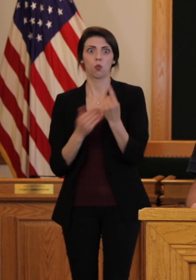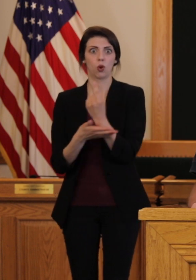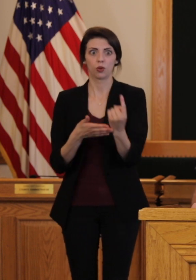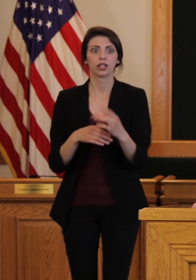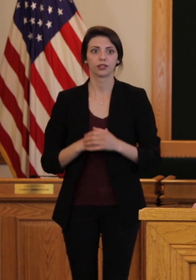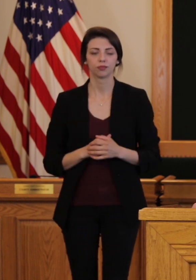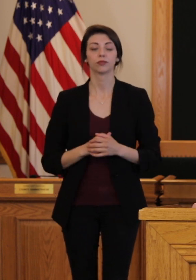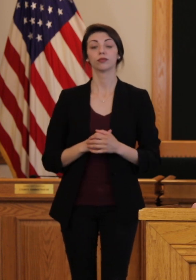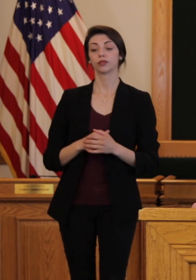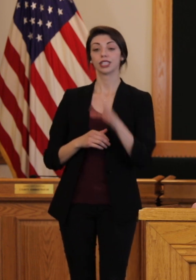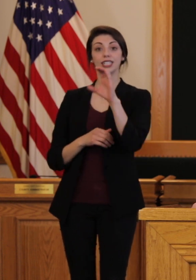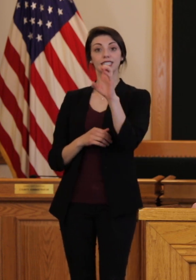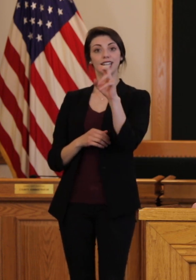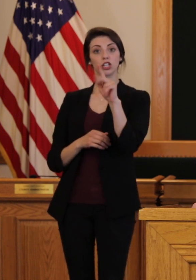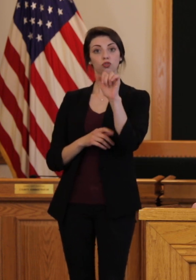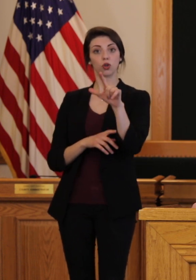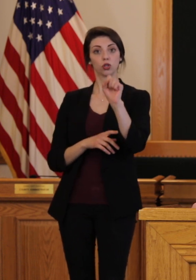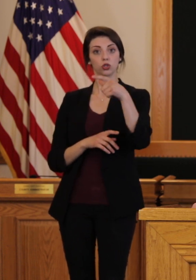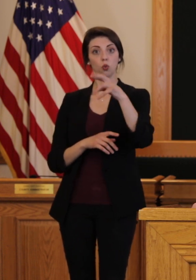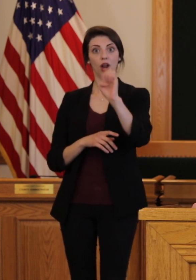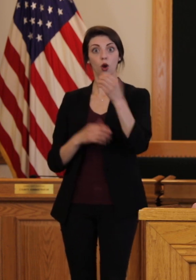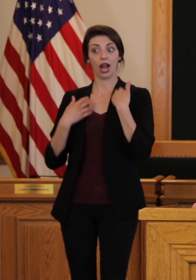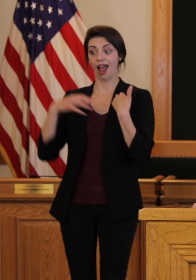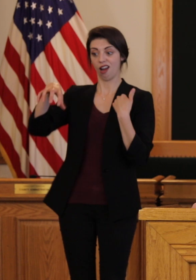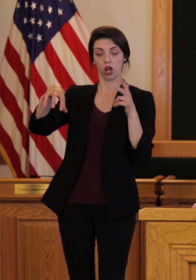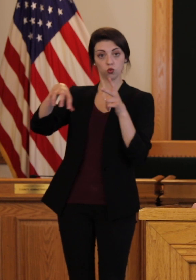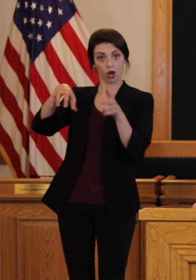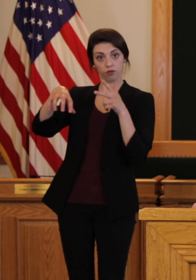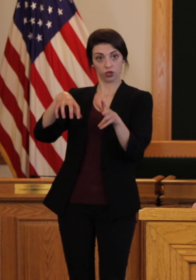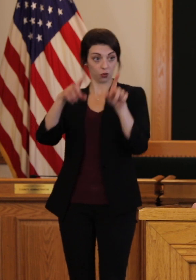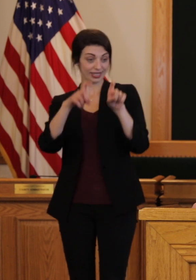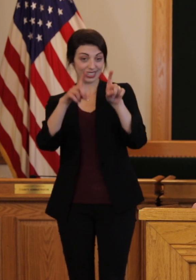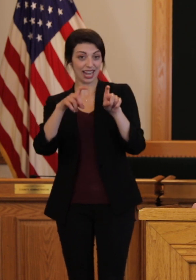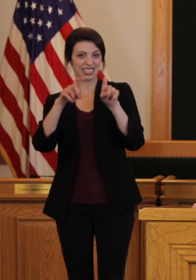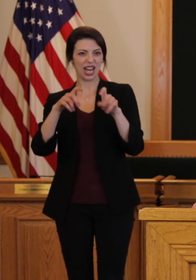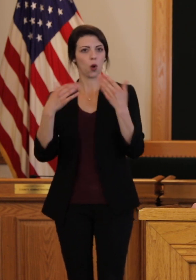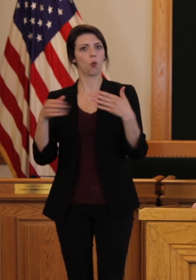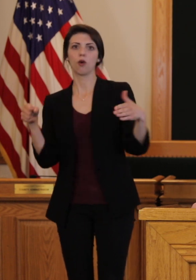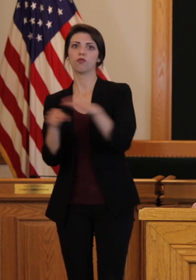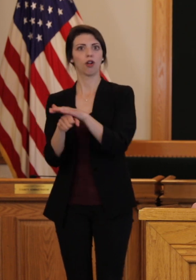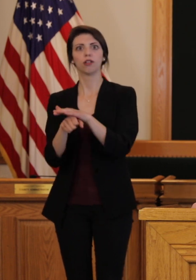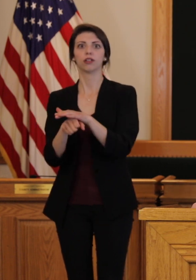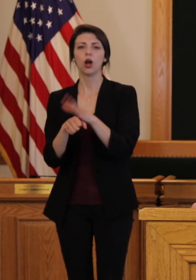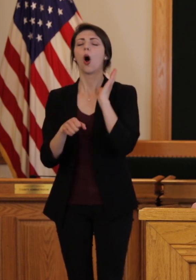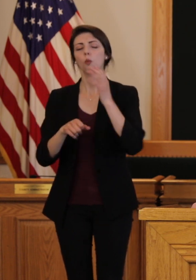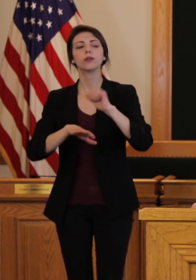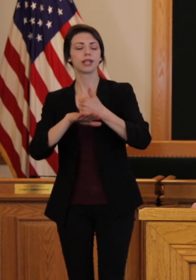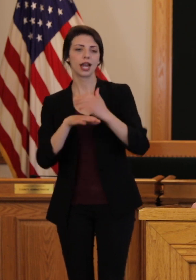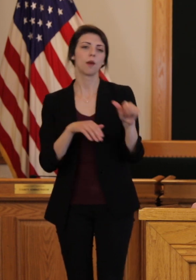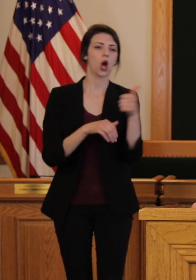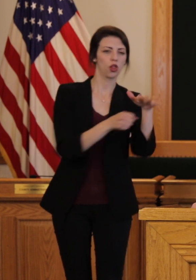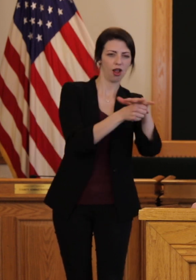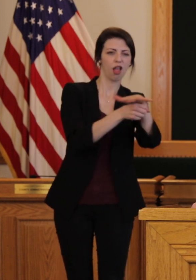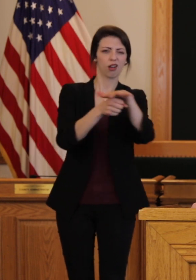site in Central Square was booked to capacity. The health department is planning more testing sites in other areas of the county and will continue to announce them